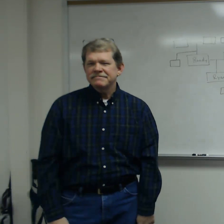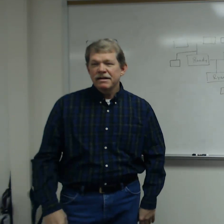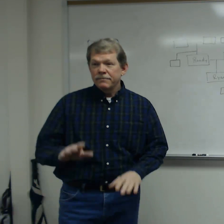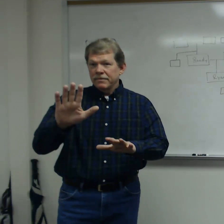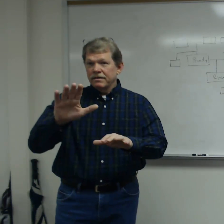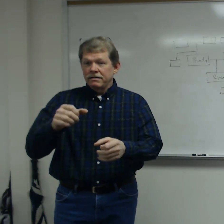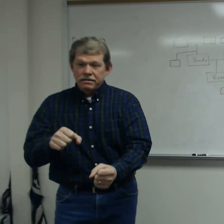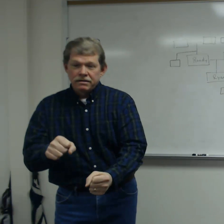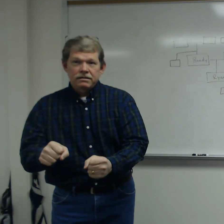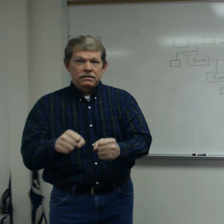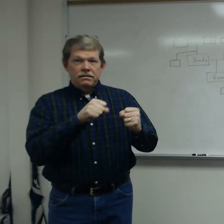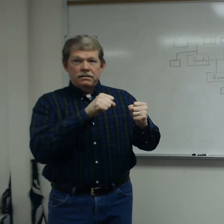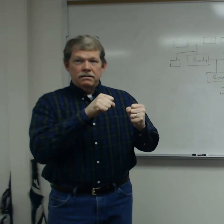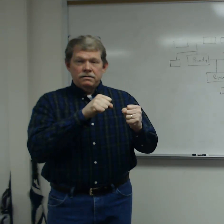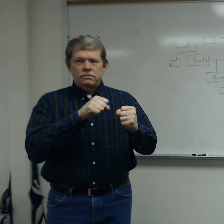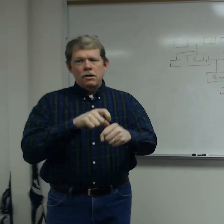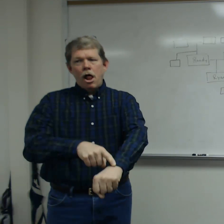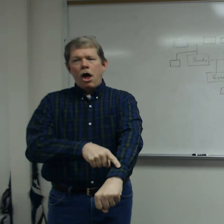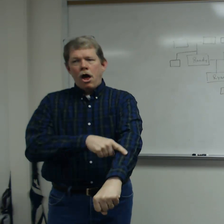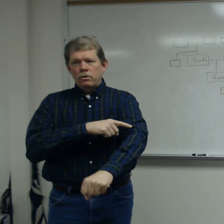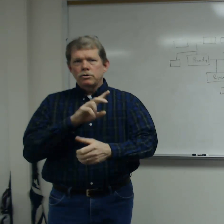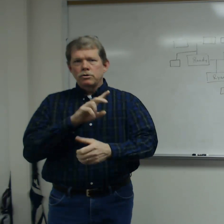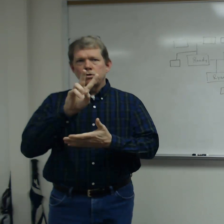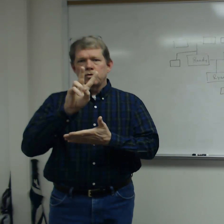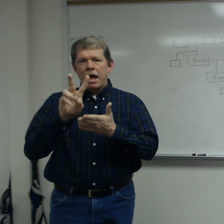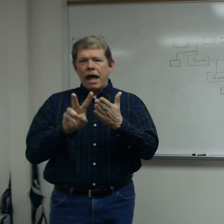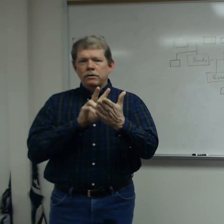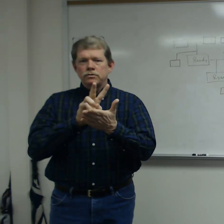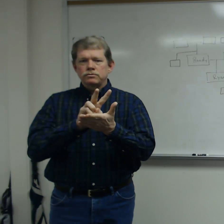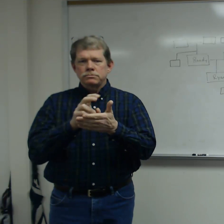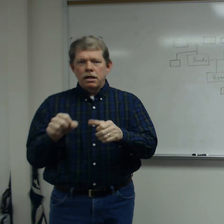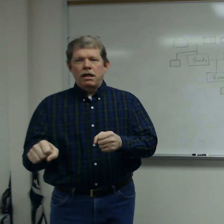Okay. That's where I thought the story was going to be about the